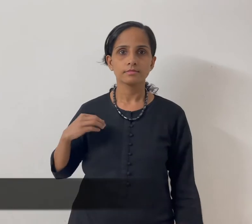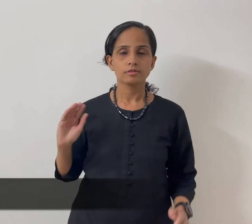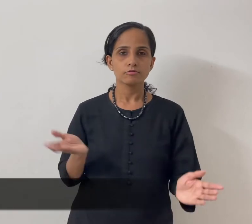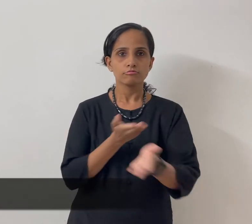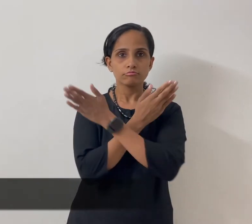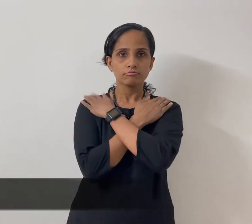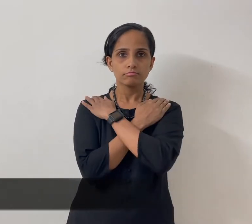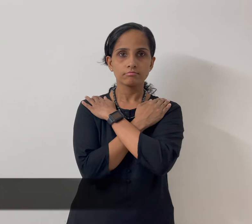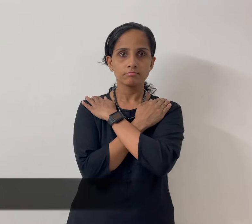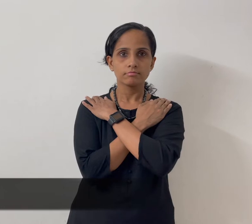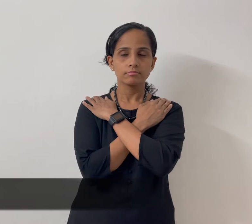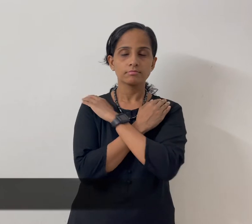Shawl.